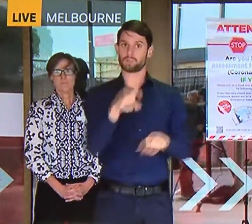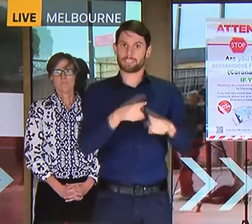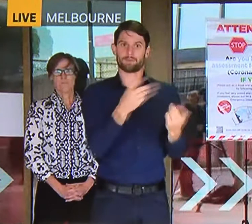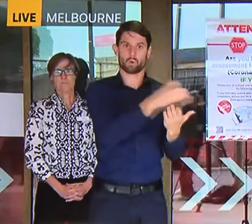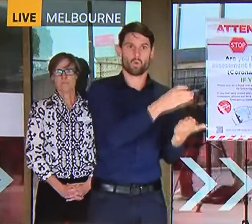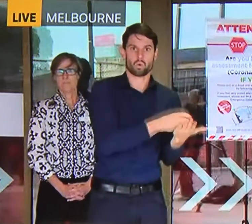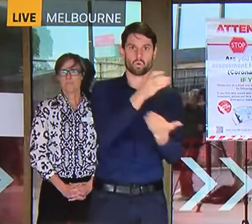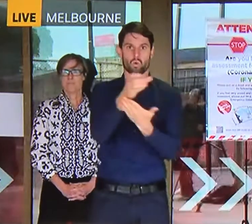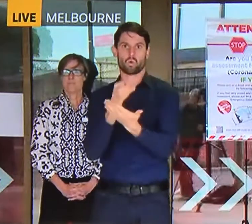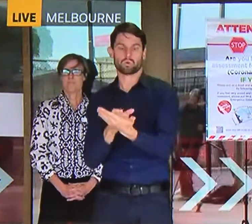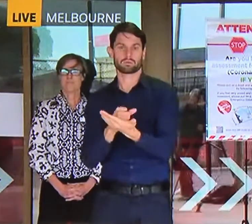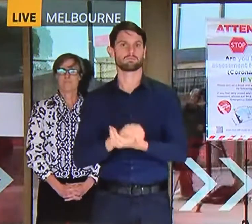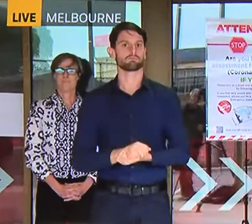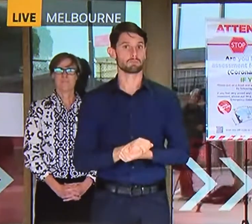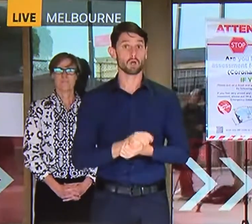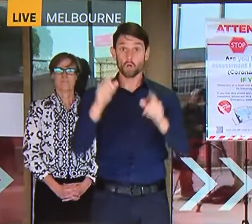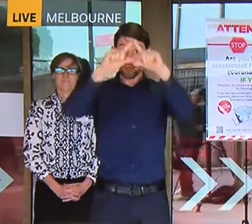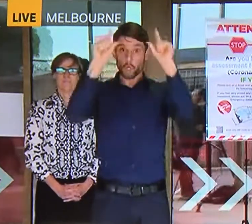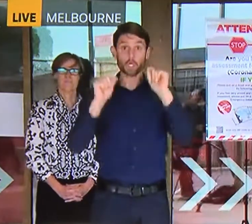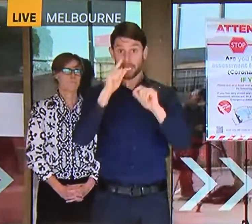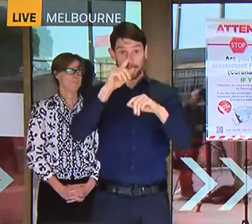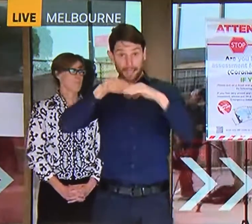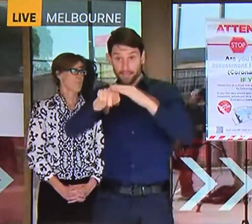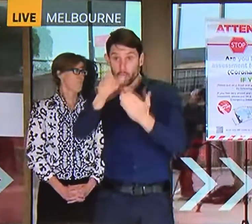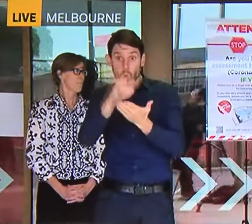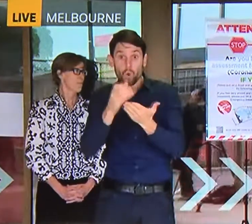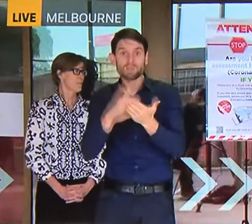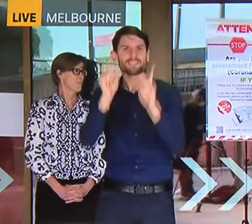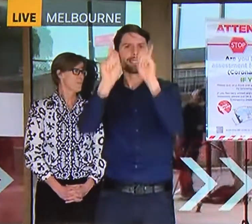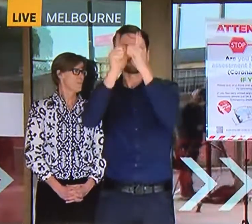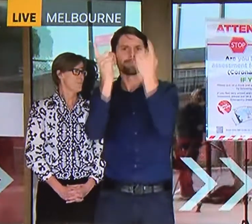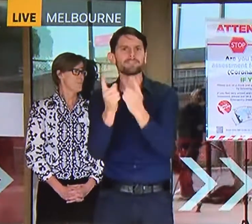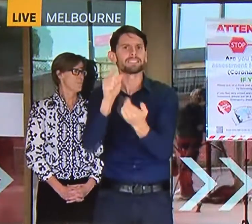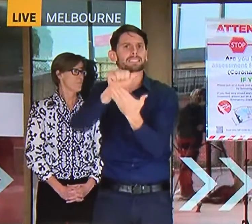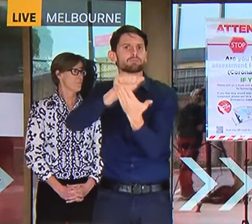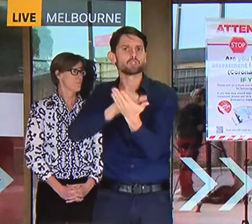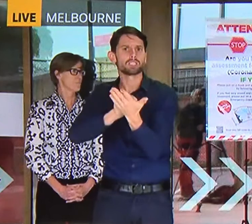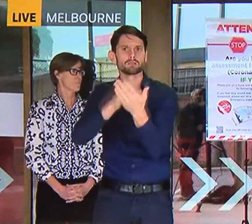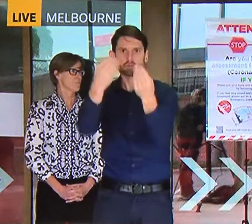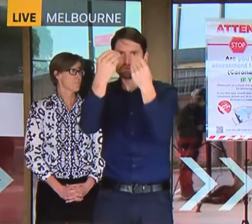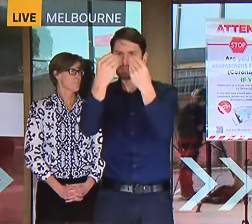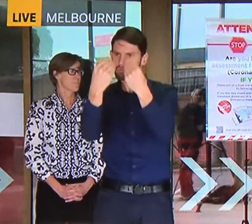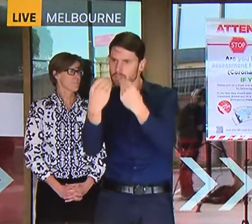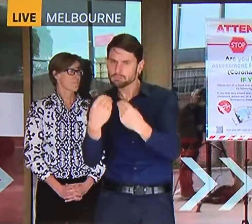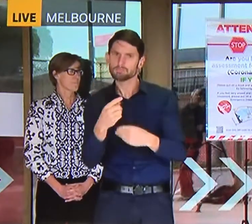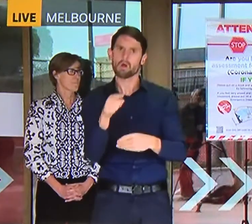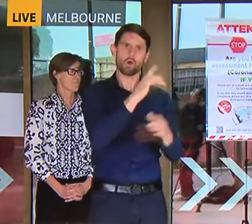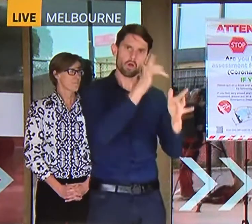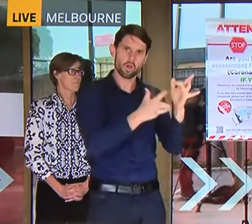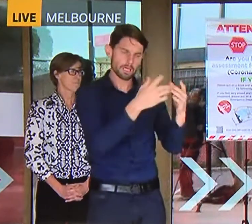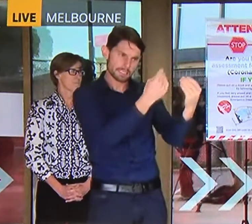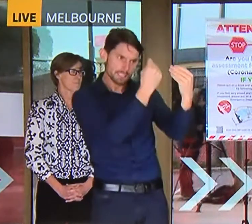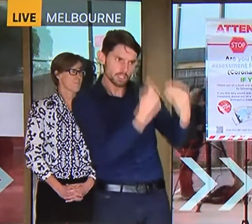And the aim is that nurses will be able to do modules within that course and then be supported by more experienced nurses in the